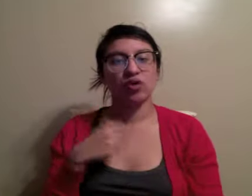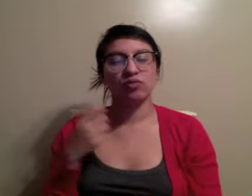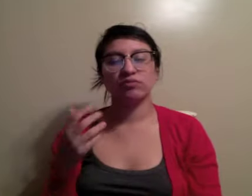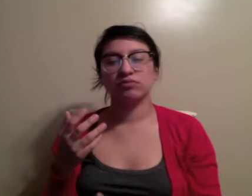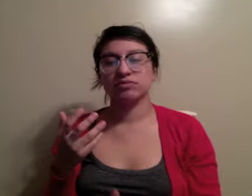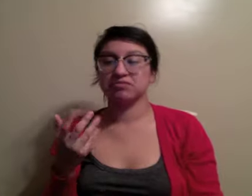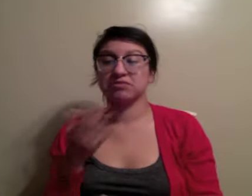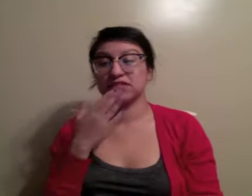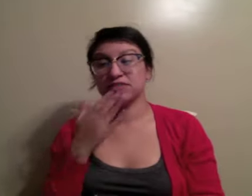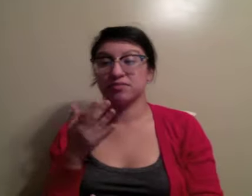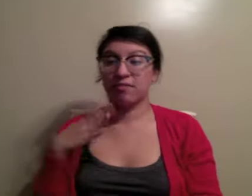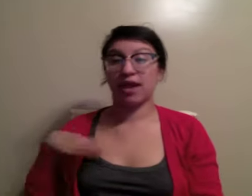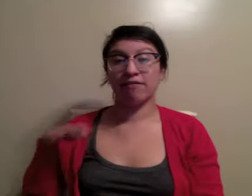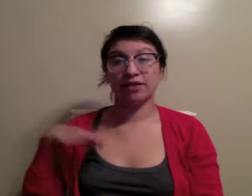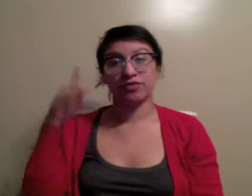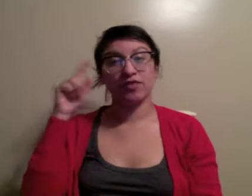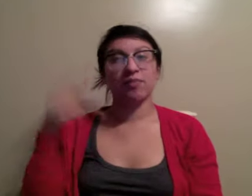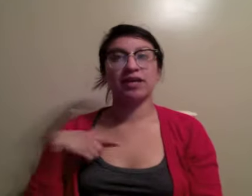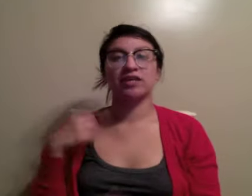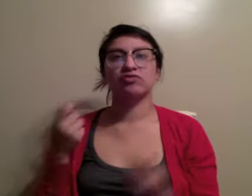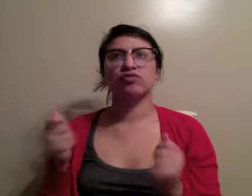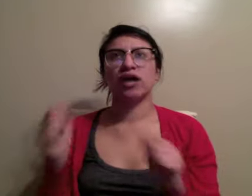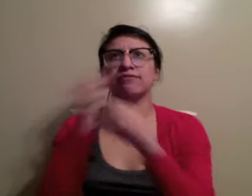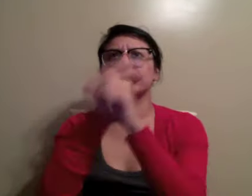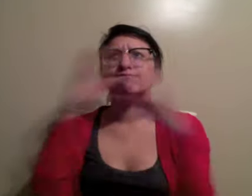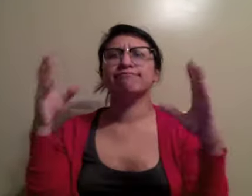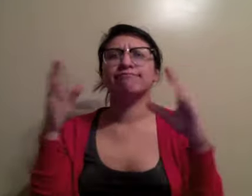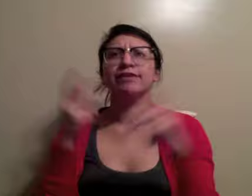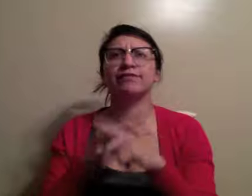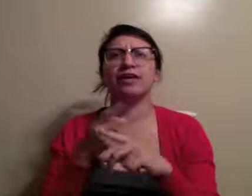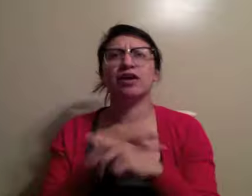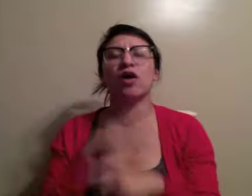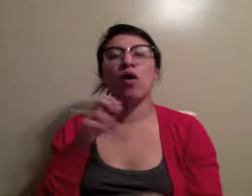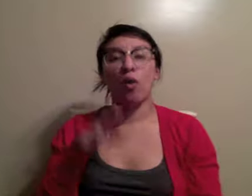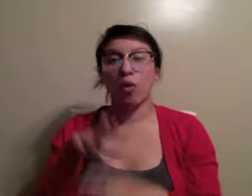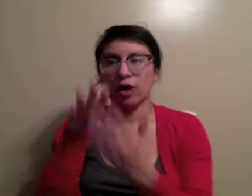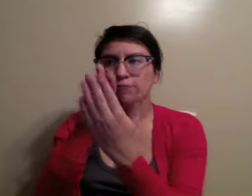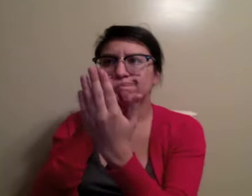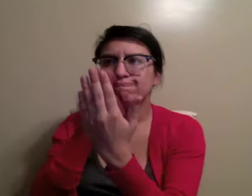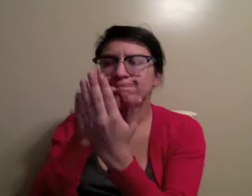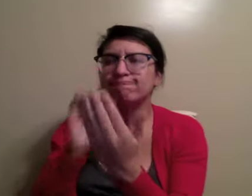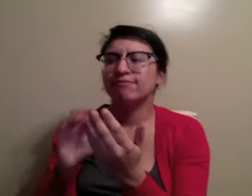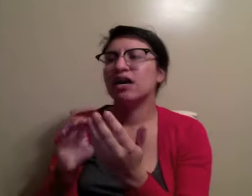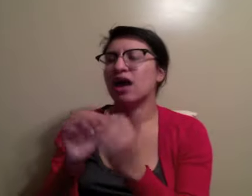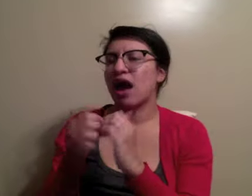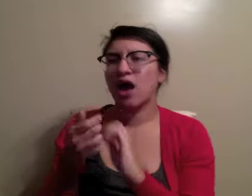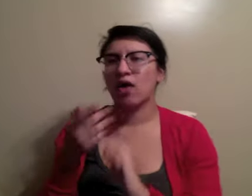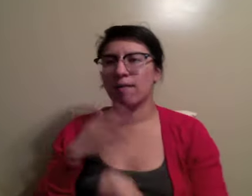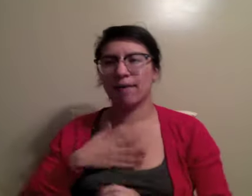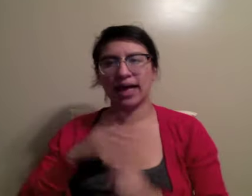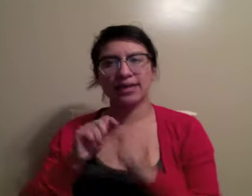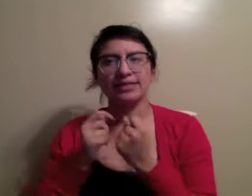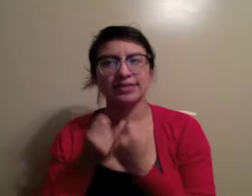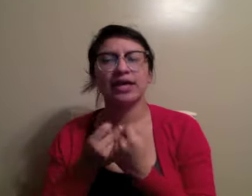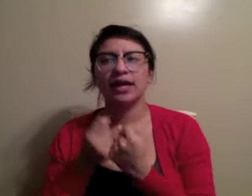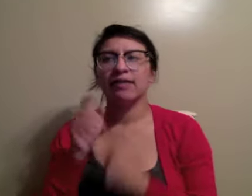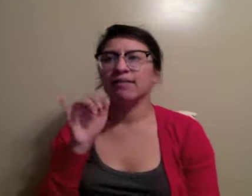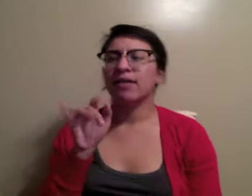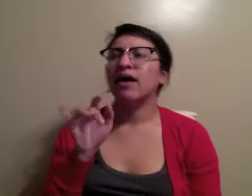integrated." Others turned him away by saying that they had an exceptionally long waiting list, or that it would take at least 4 weeks to process a routine